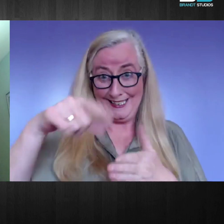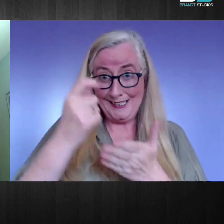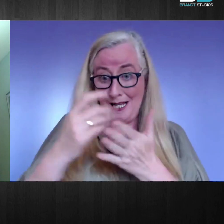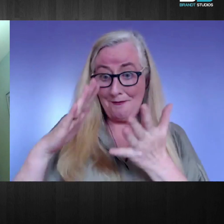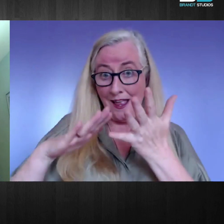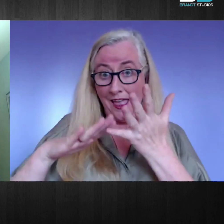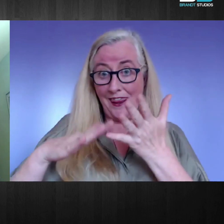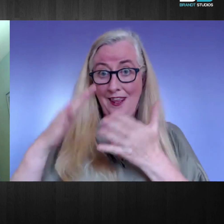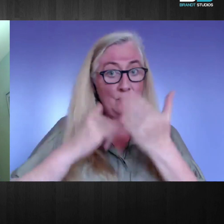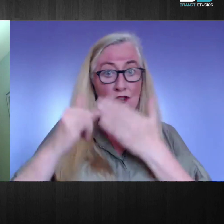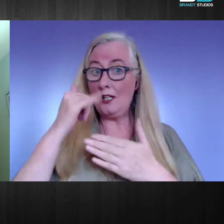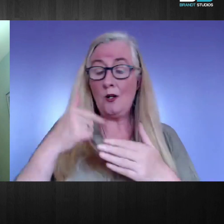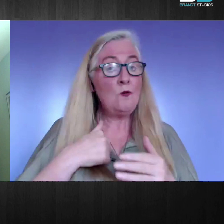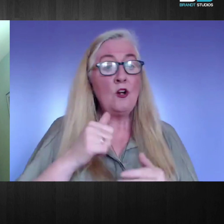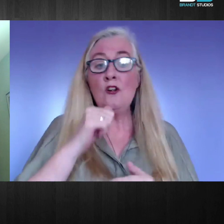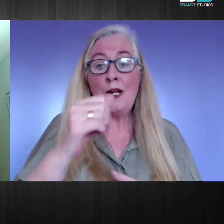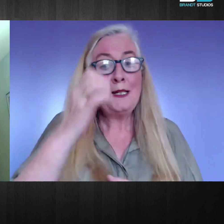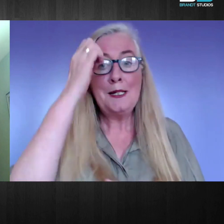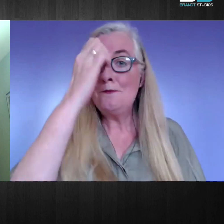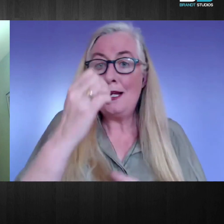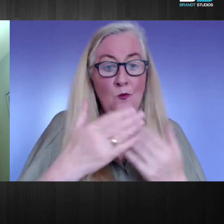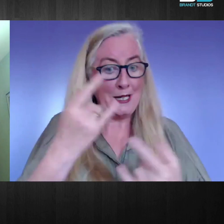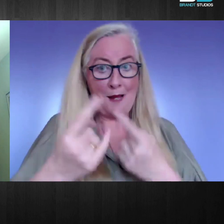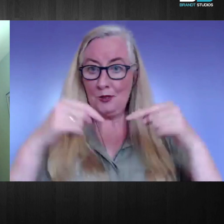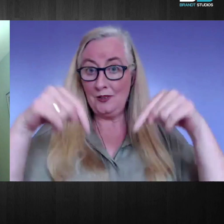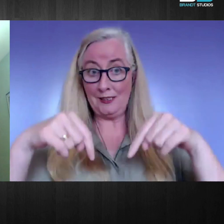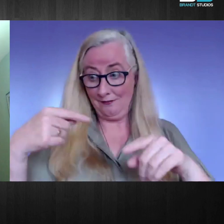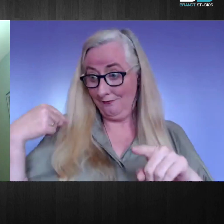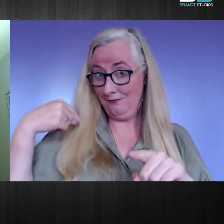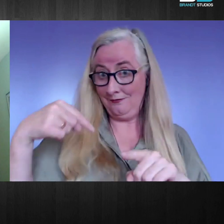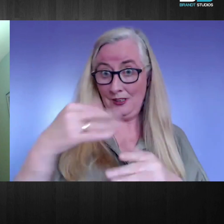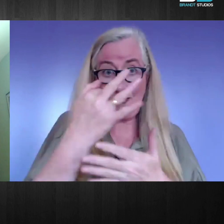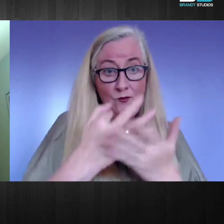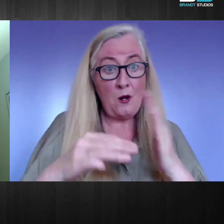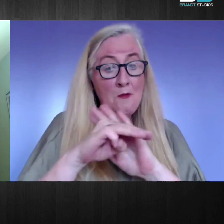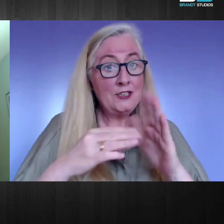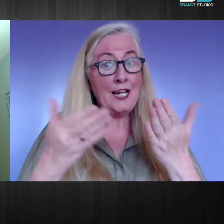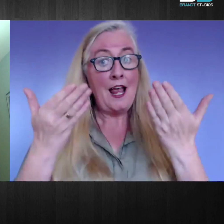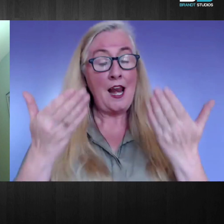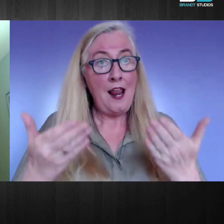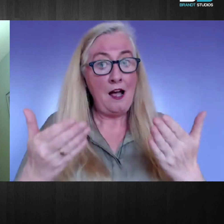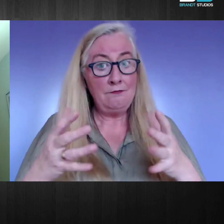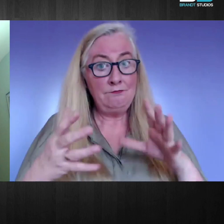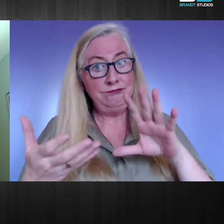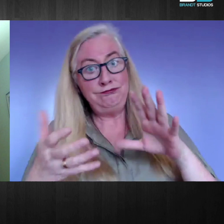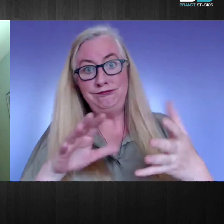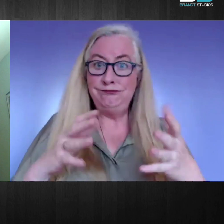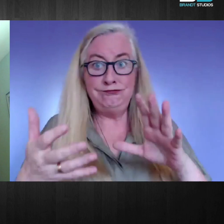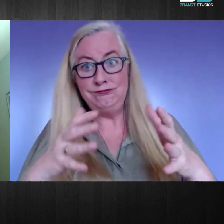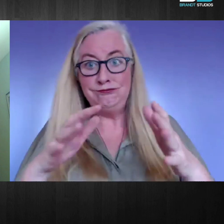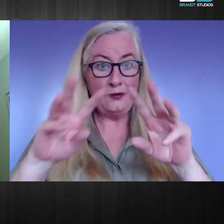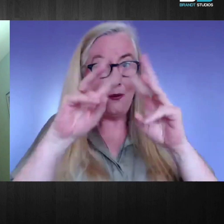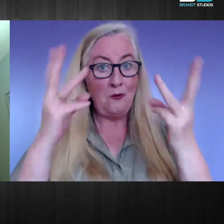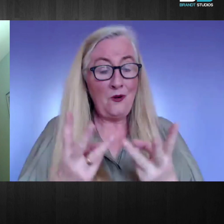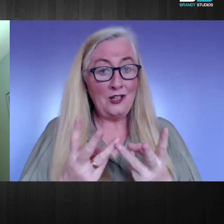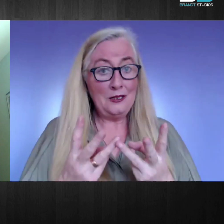are today and what has happened in the last few months. So we're living in a very precarious world with sudden political, economic and